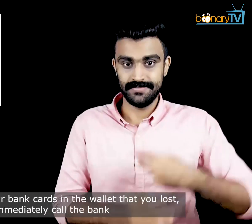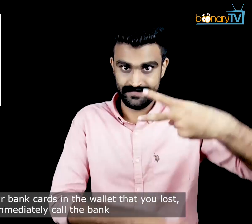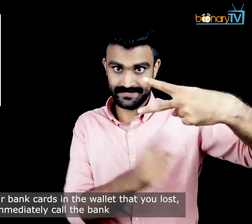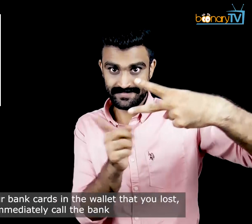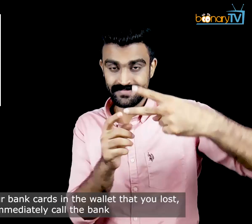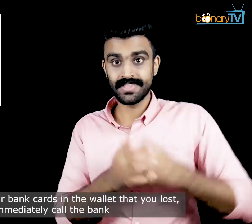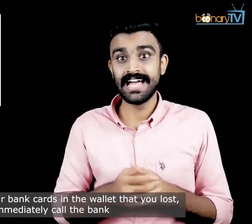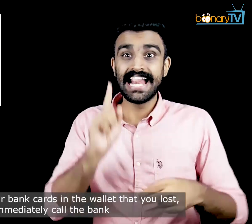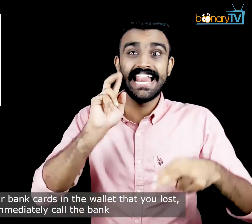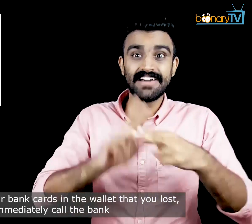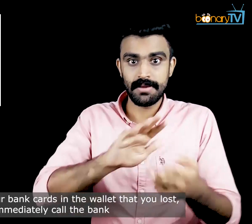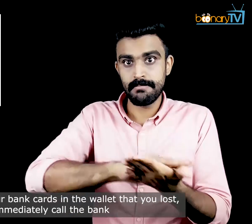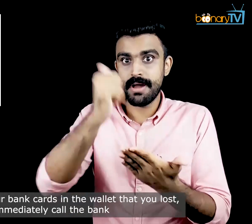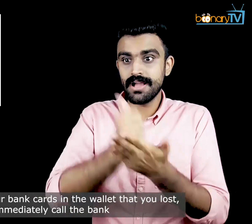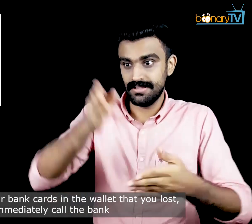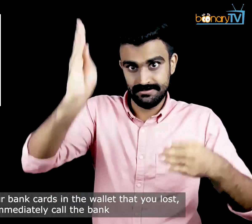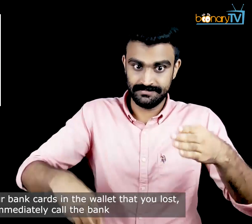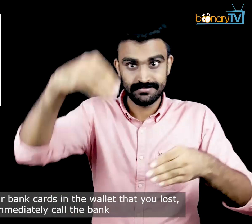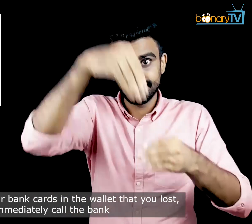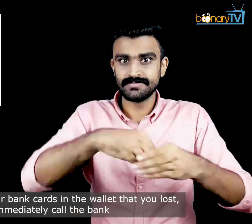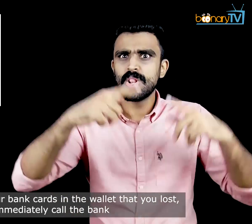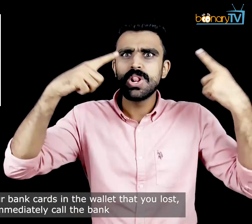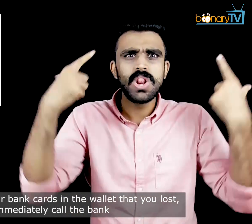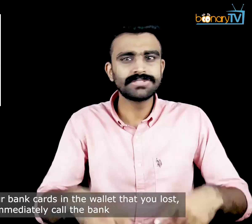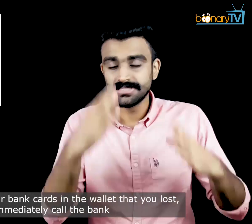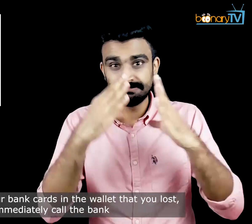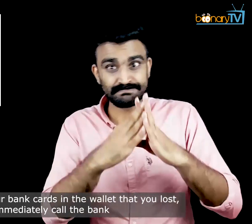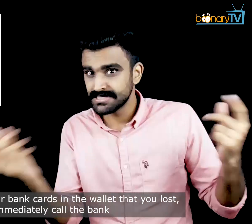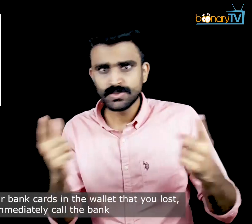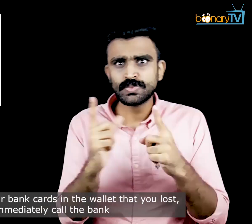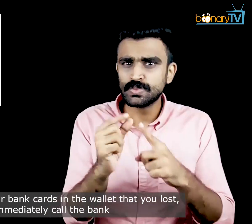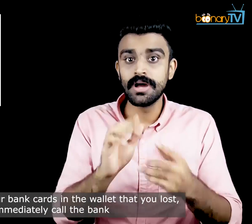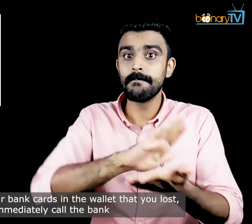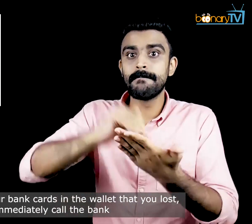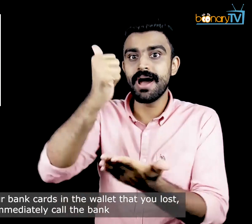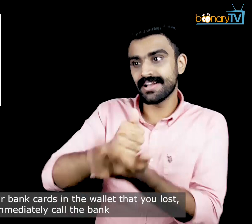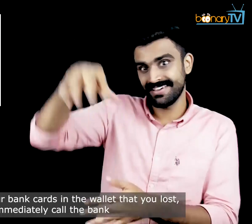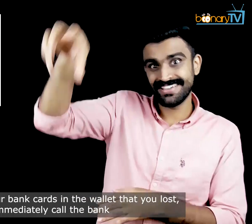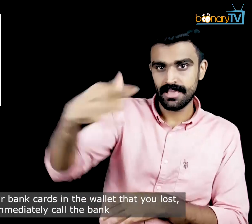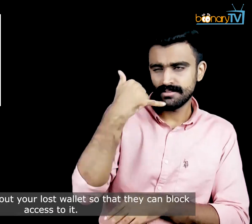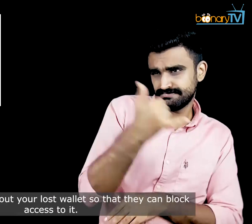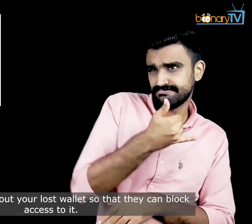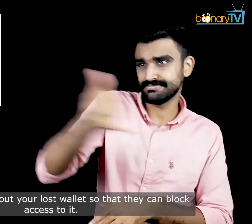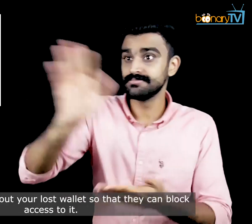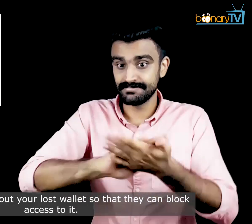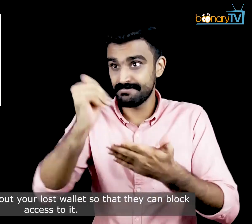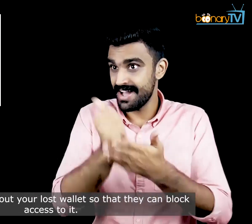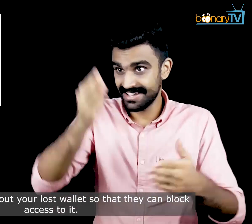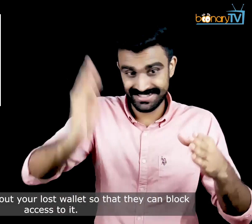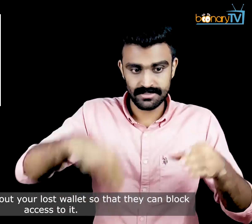Number 2, if you had your bank cards in the wallet that you lost, immediately call the bank and notify them about your